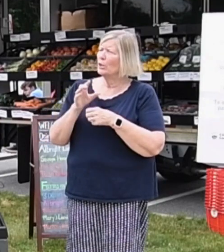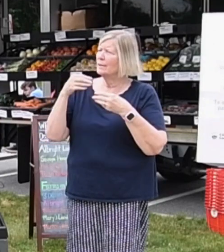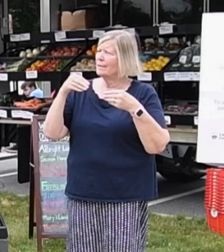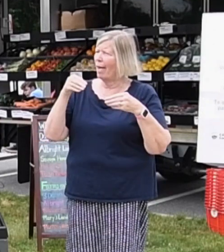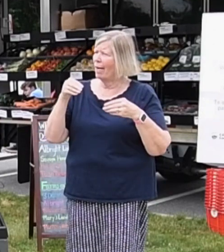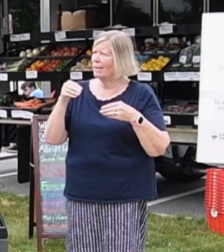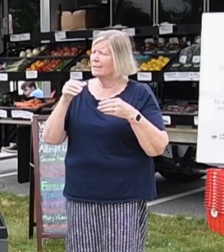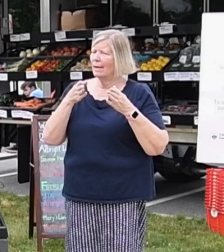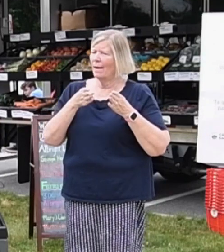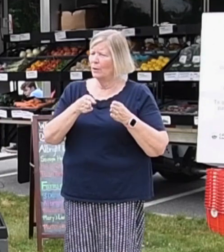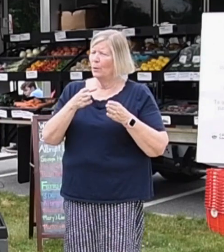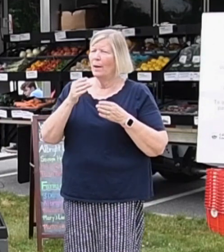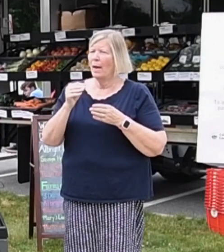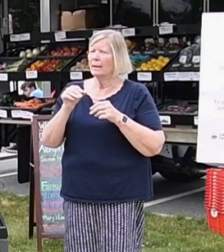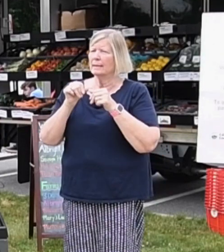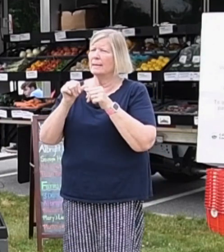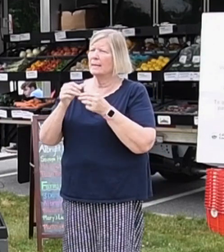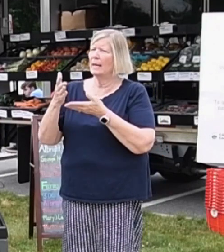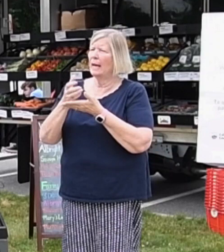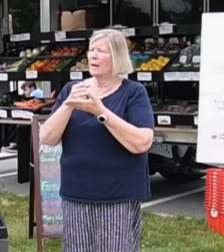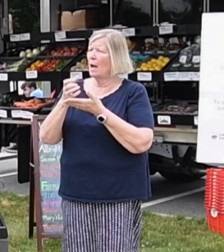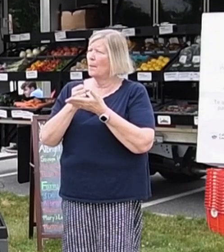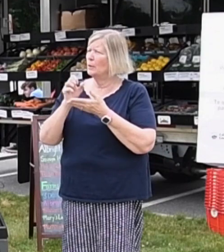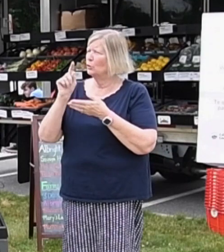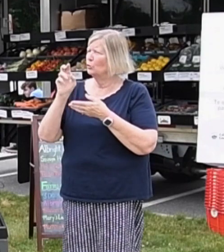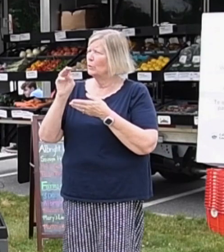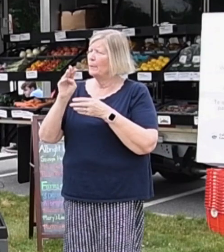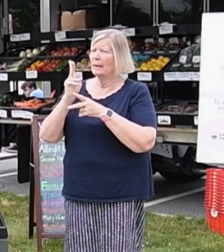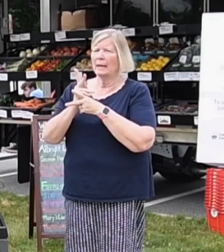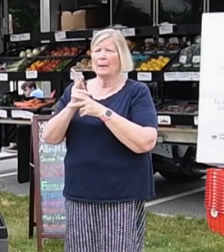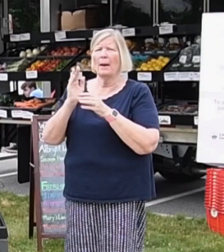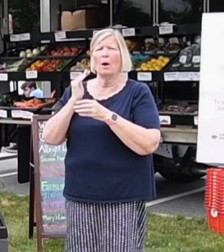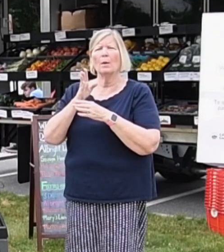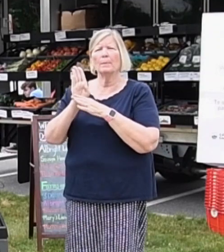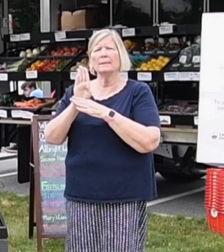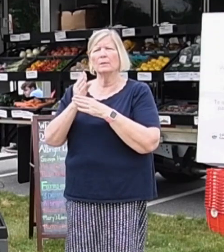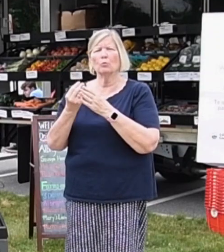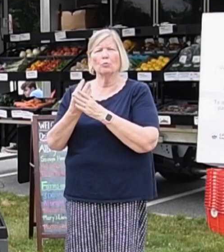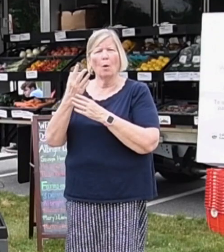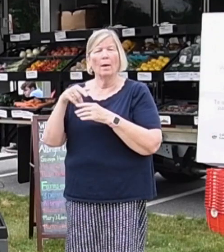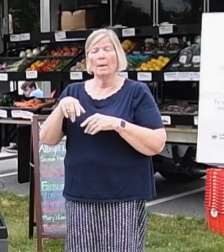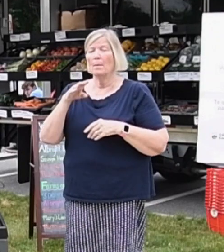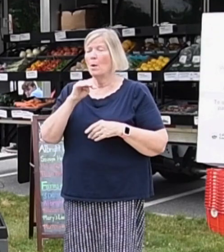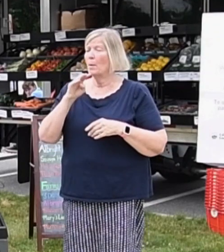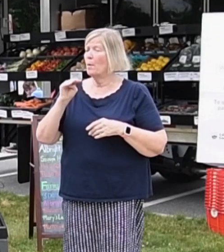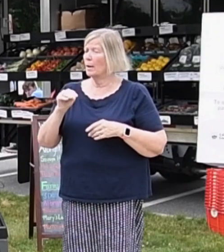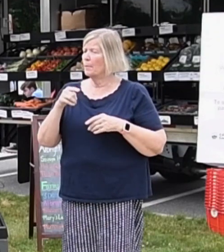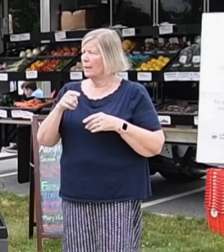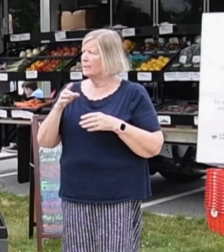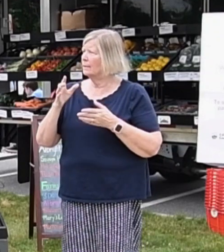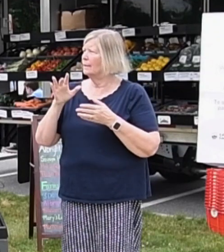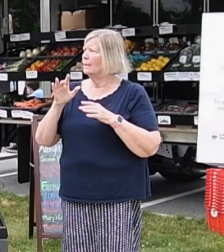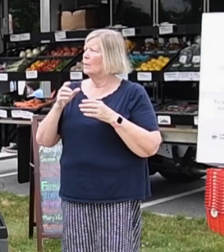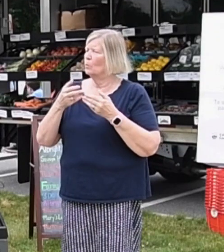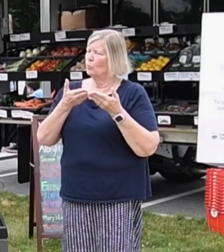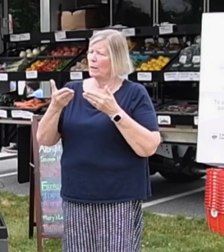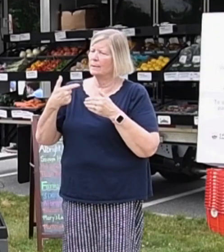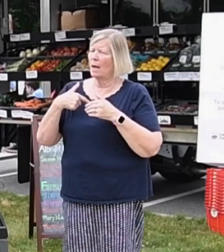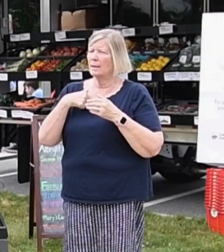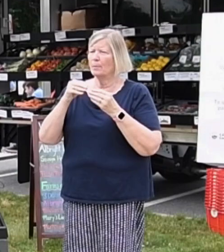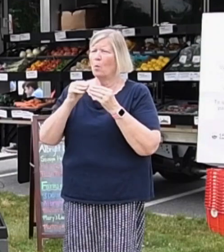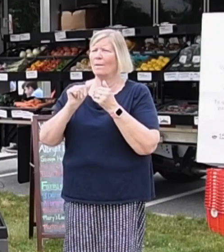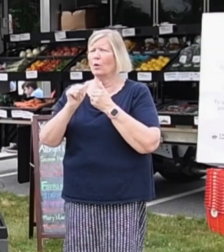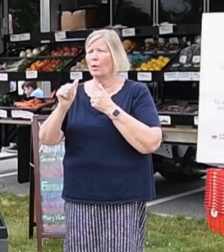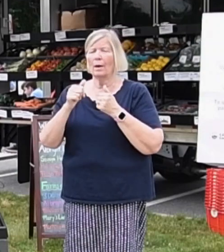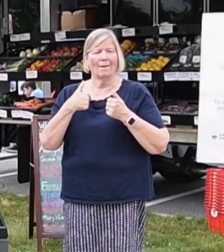and a consistent income stream to keep our business growing. The mobile marketplace takes that opportunity further. With a